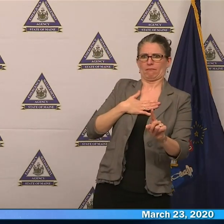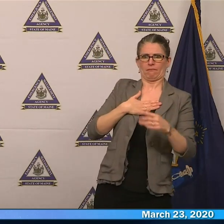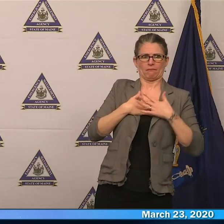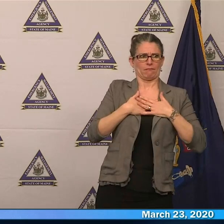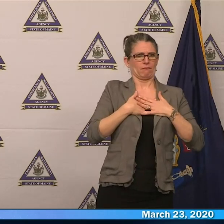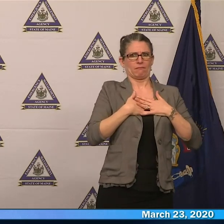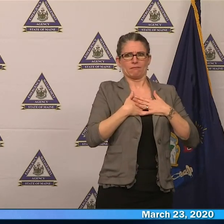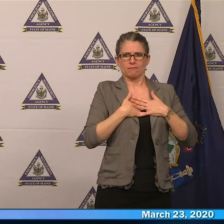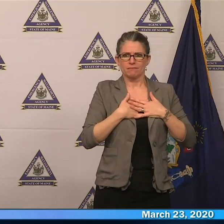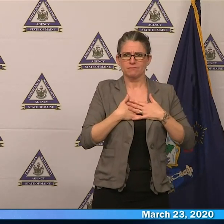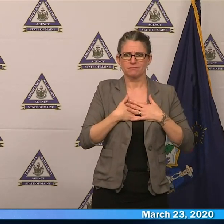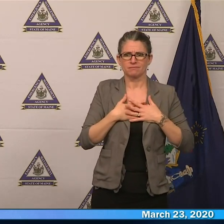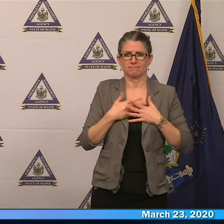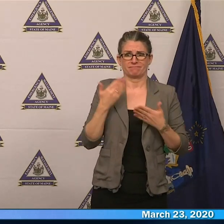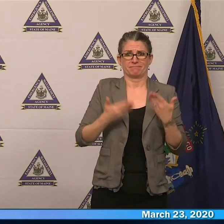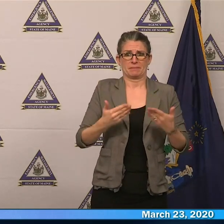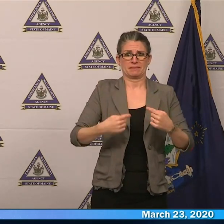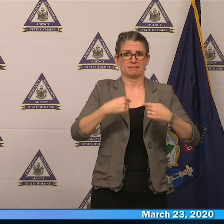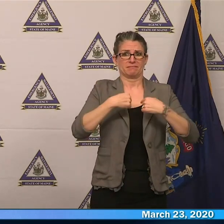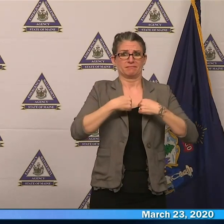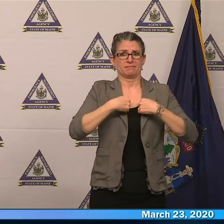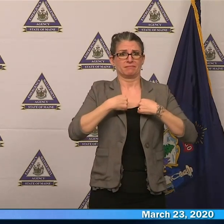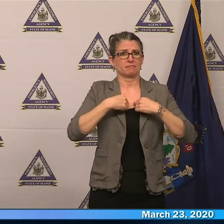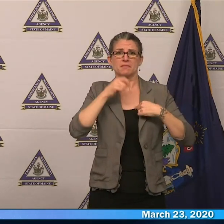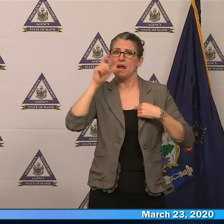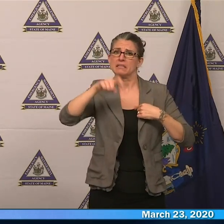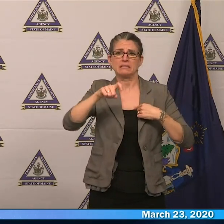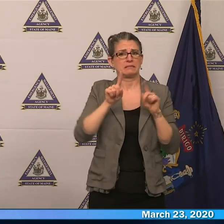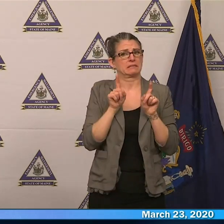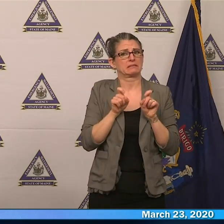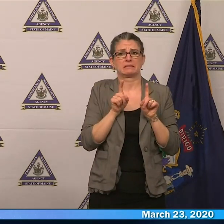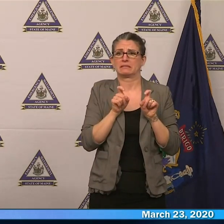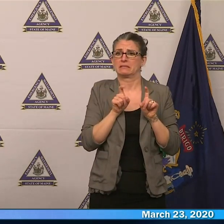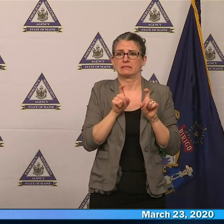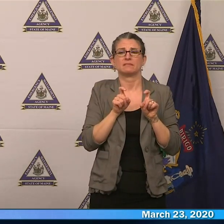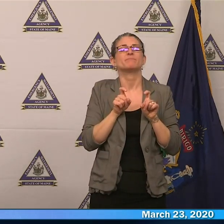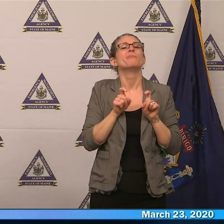for test results, it's likely that you know someone who is.